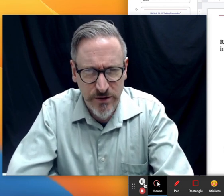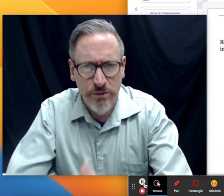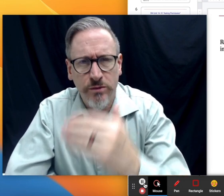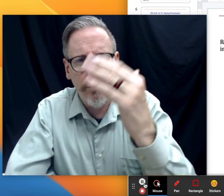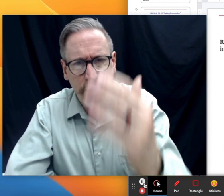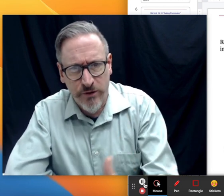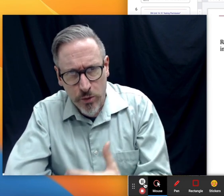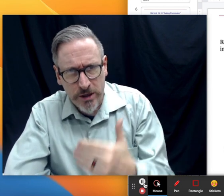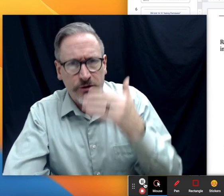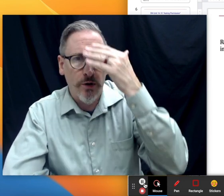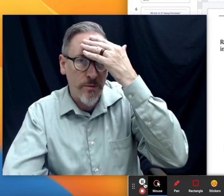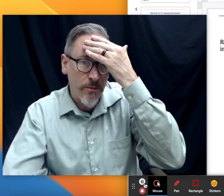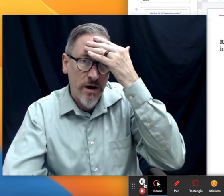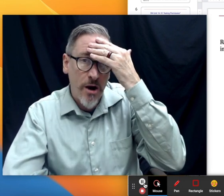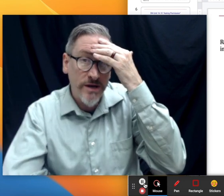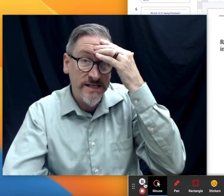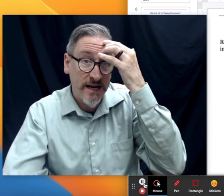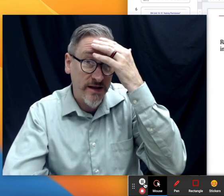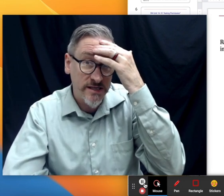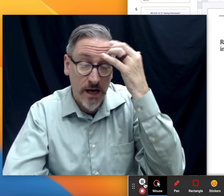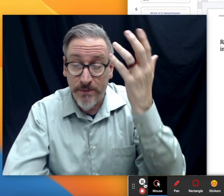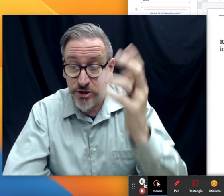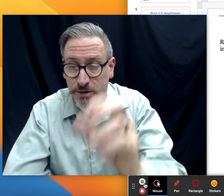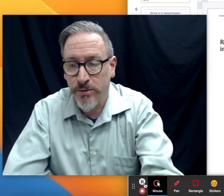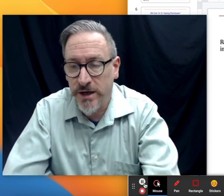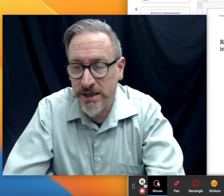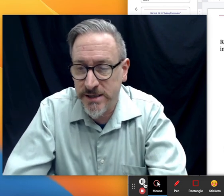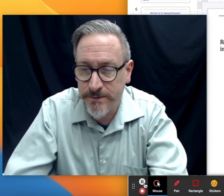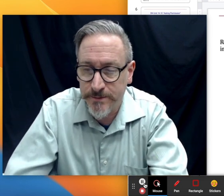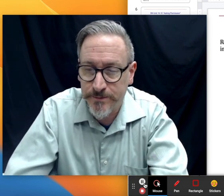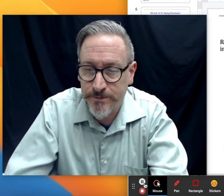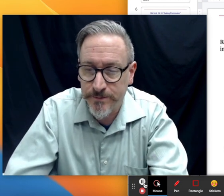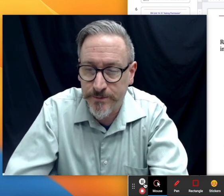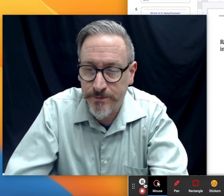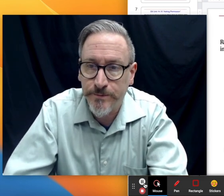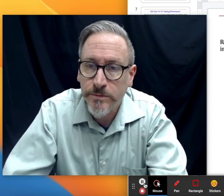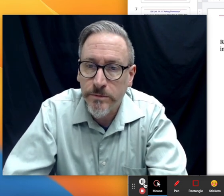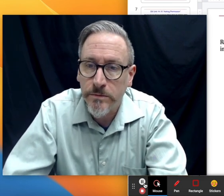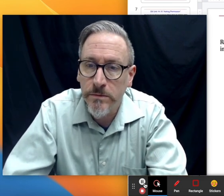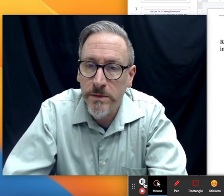but if you work it through and remember how we set things up, it should be pretty easy.